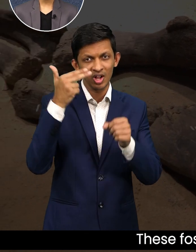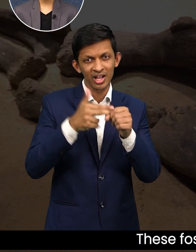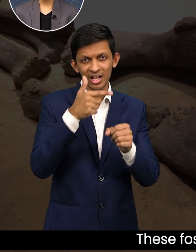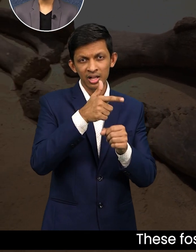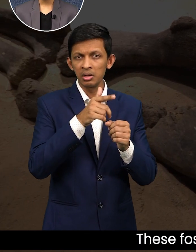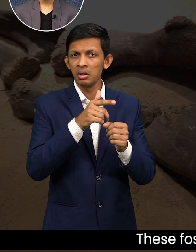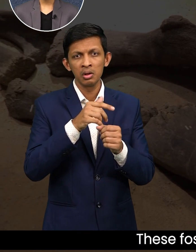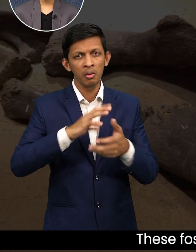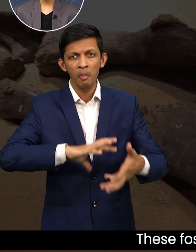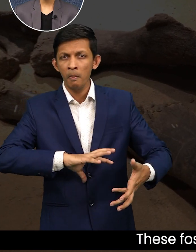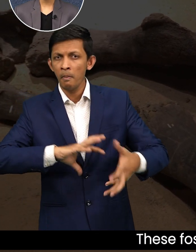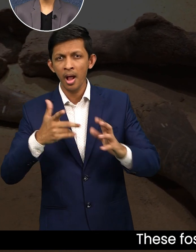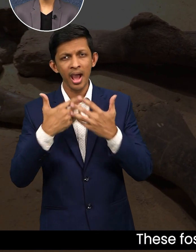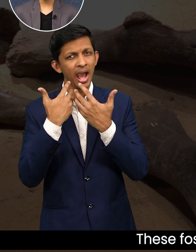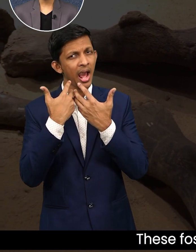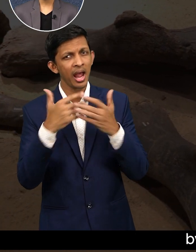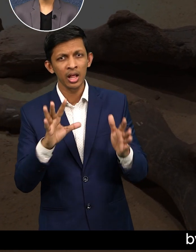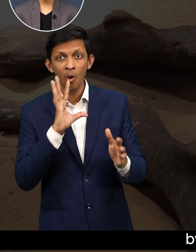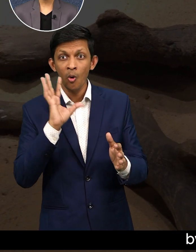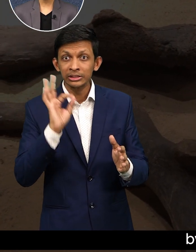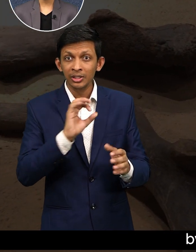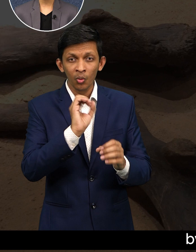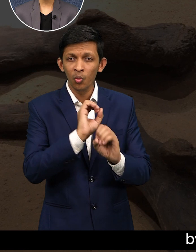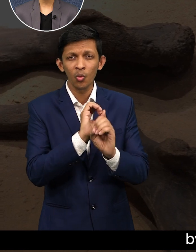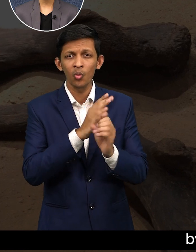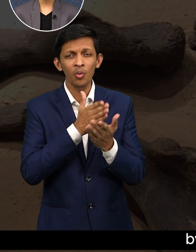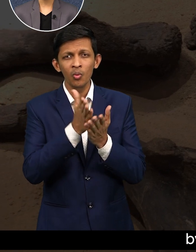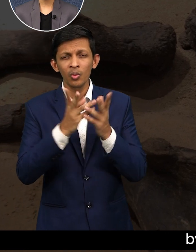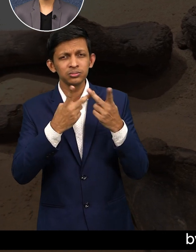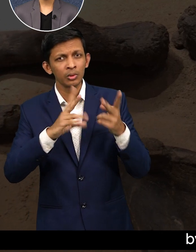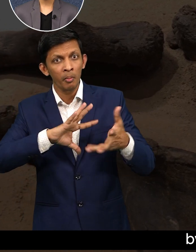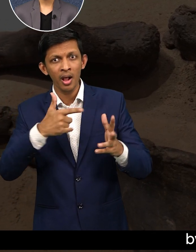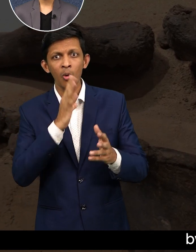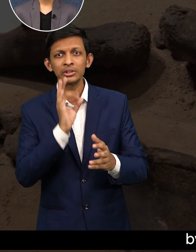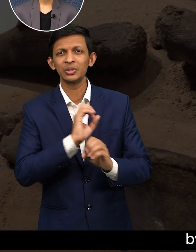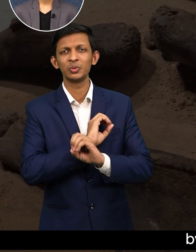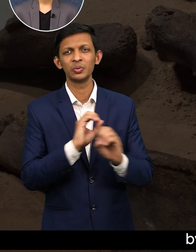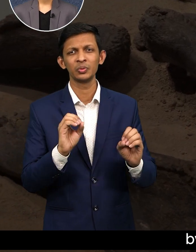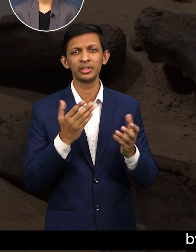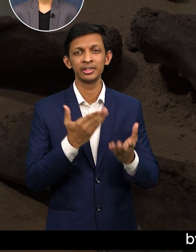These fossil fuels cannot be reproduced by any artificial methods.